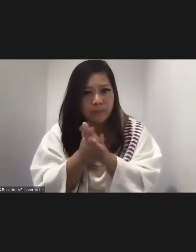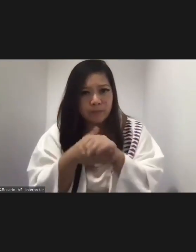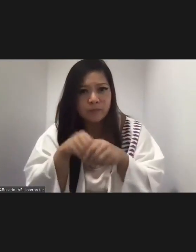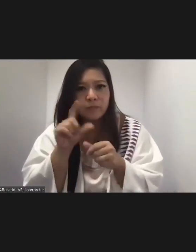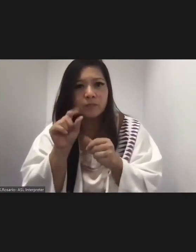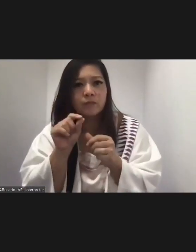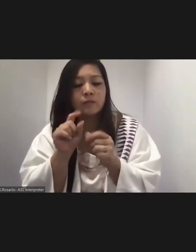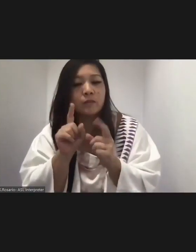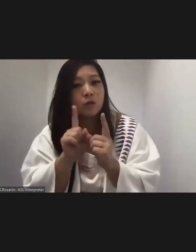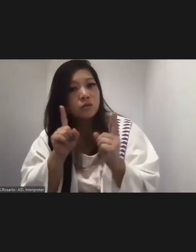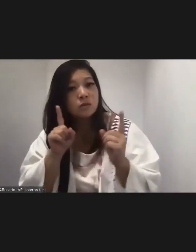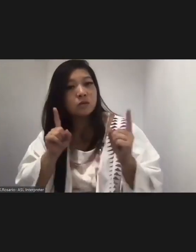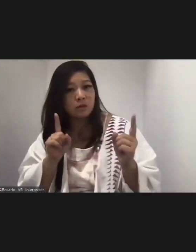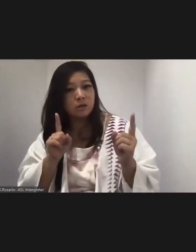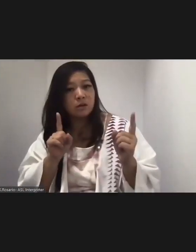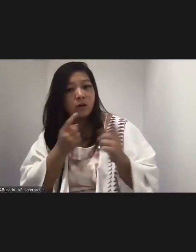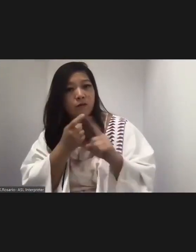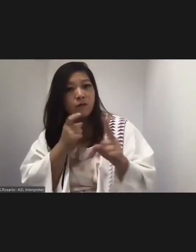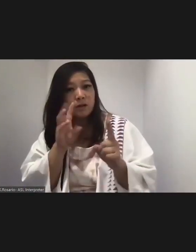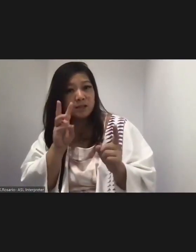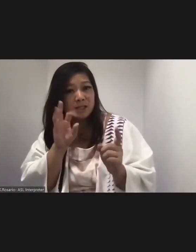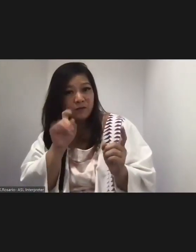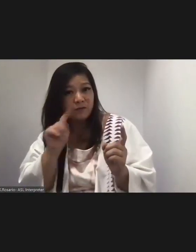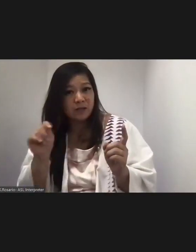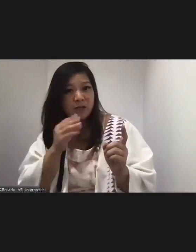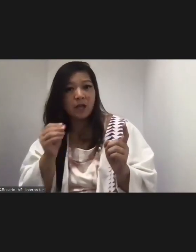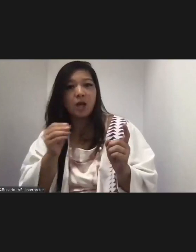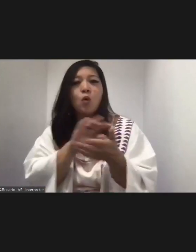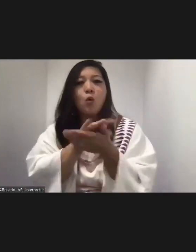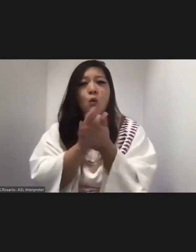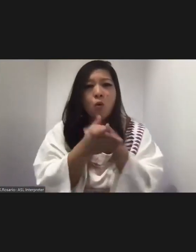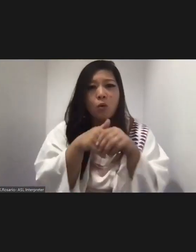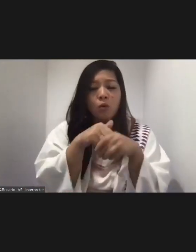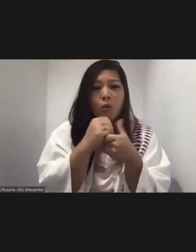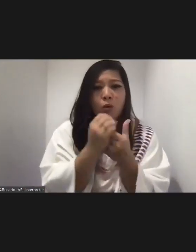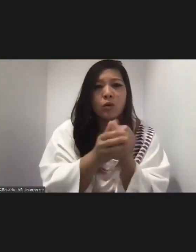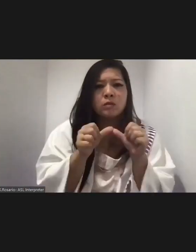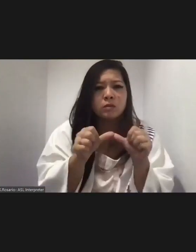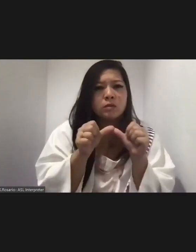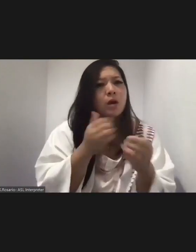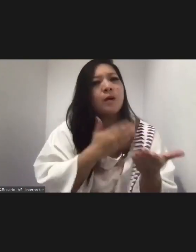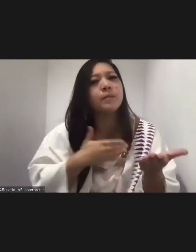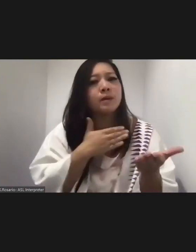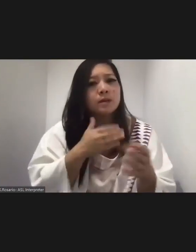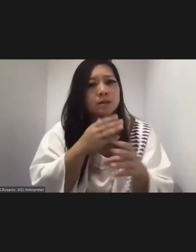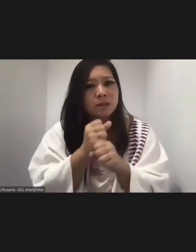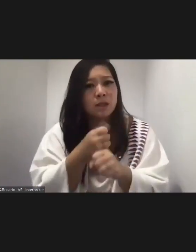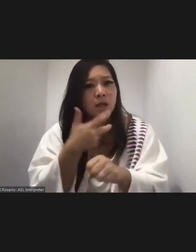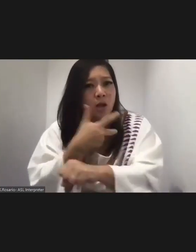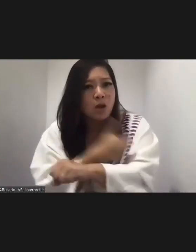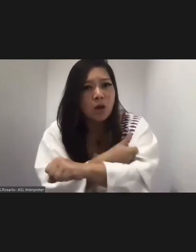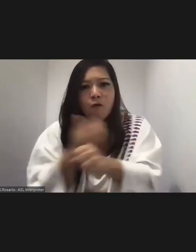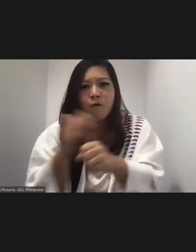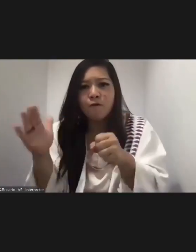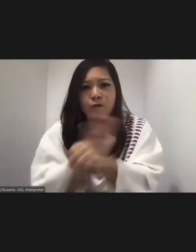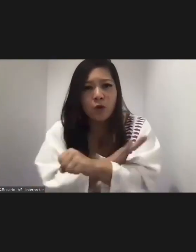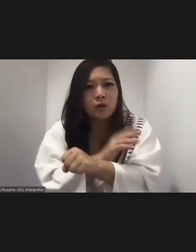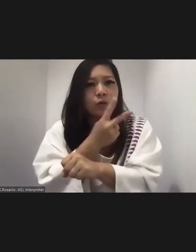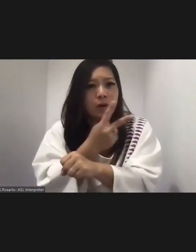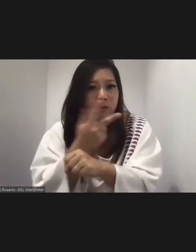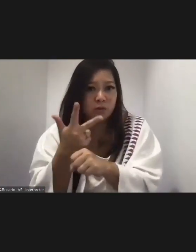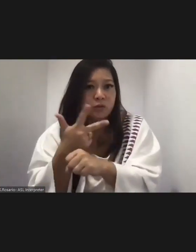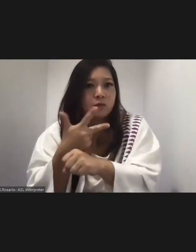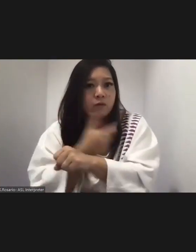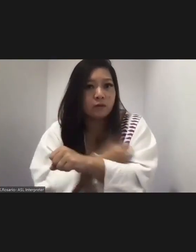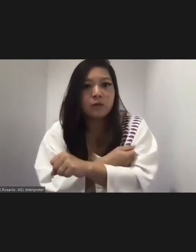social distance, wash your hands, and please get fully